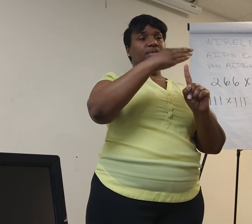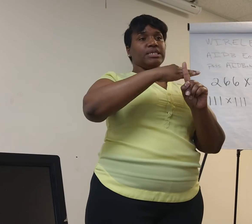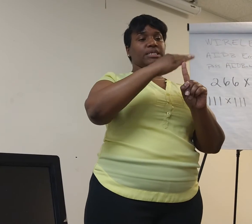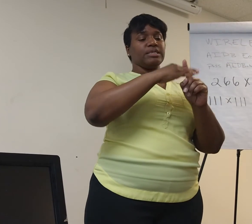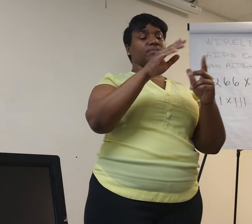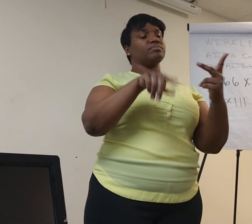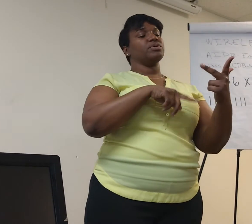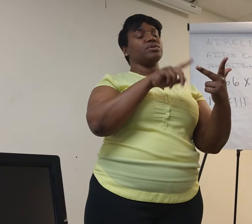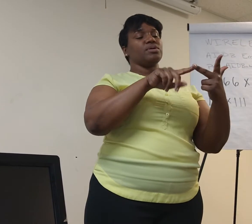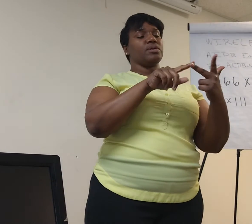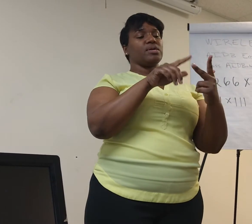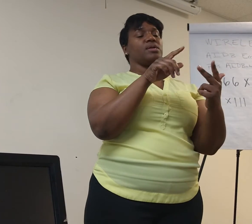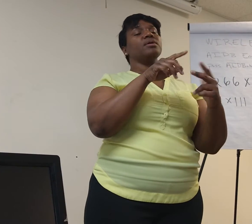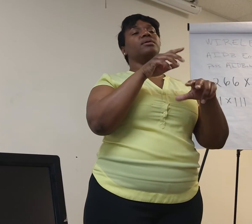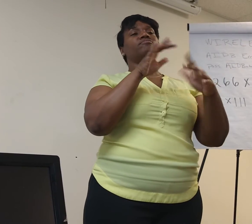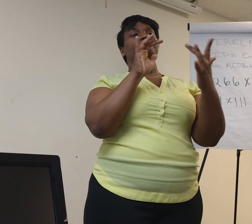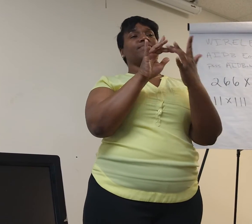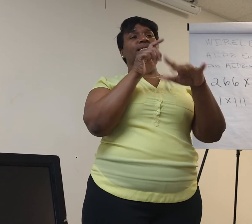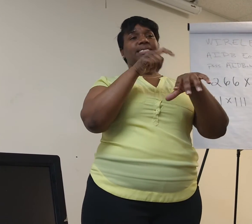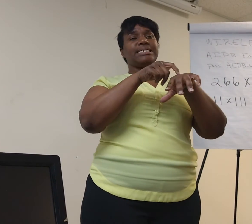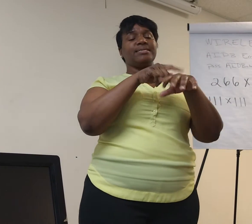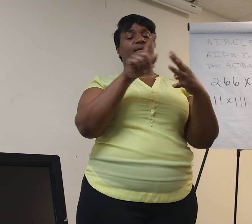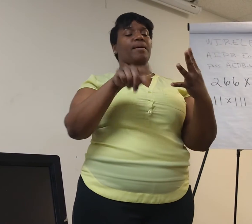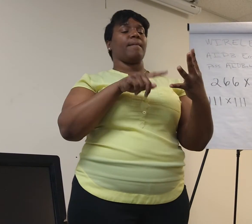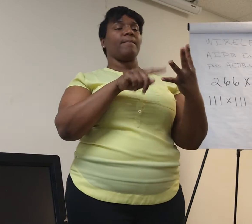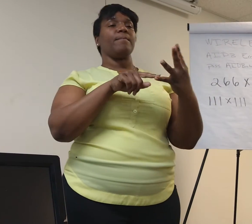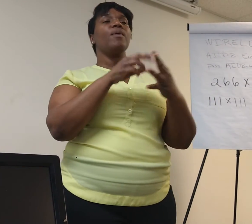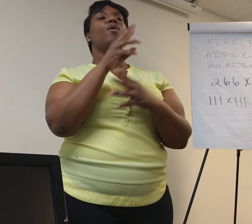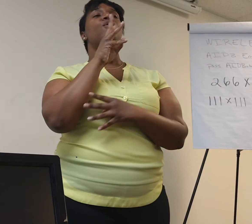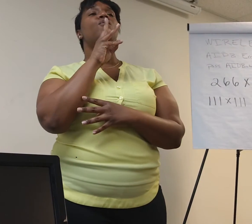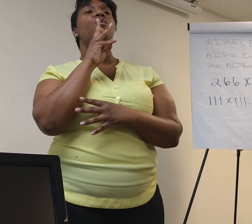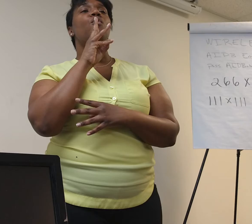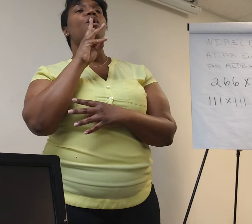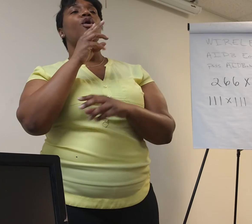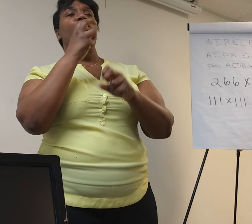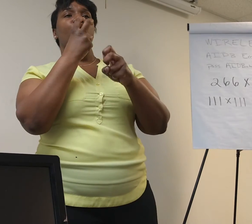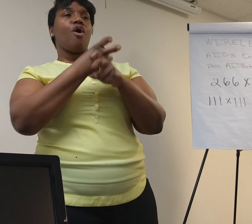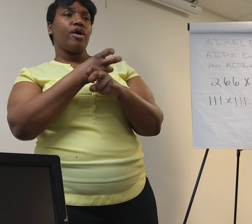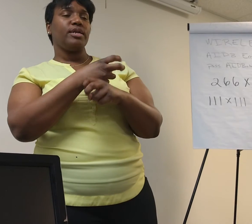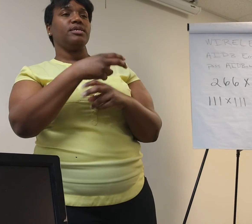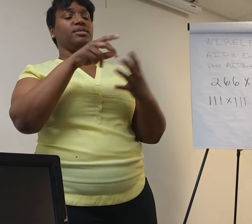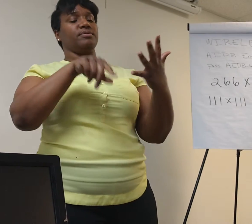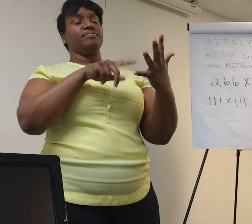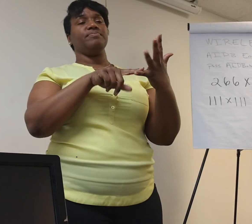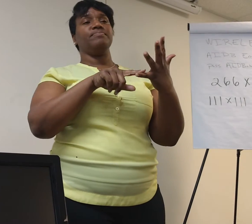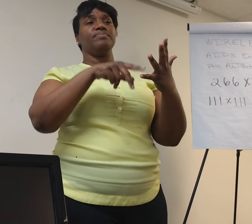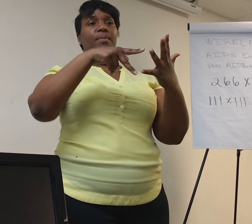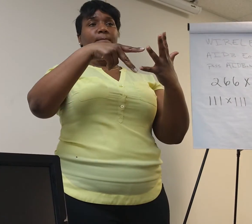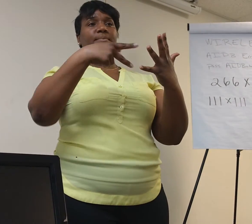time, water hardness, and pH. And flip the page, you got one more last thing.